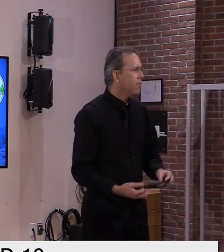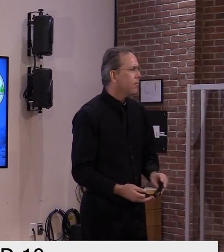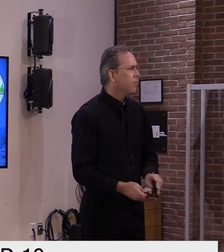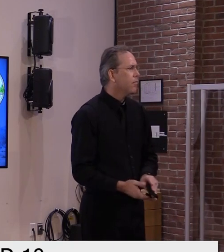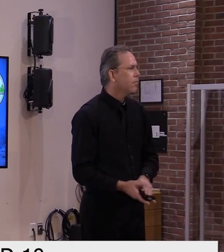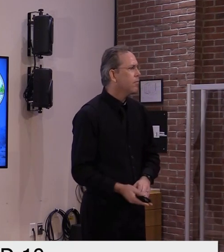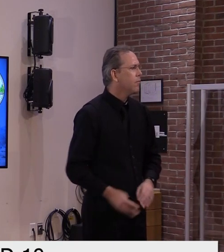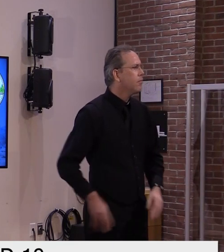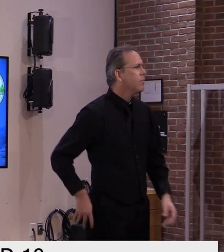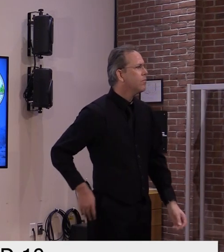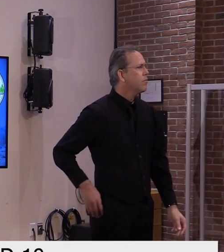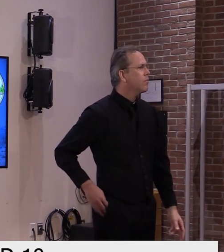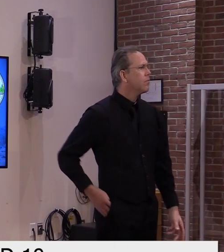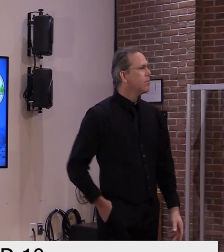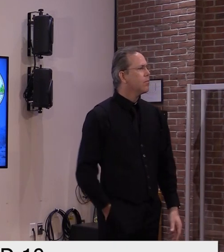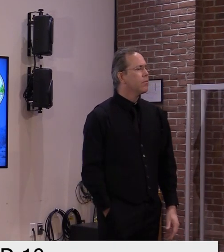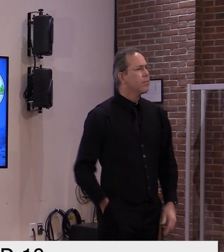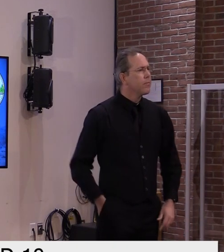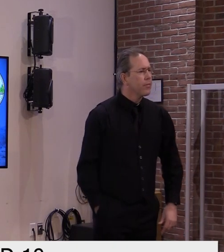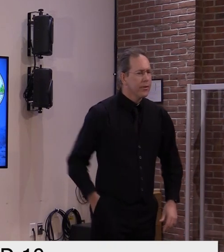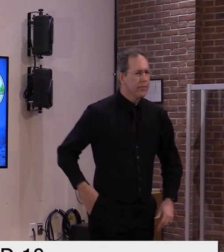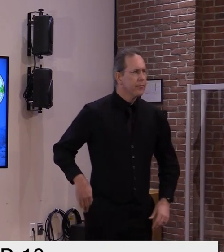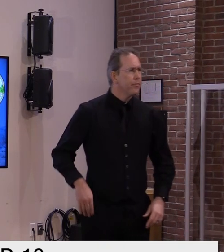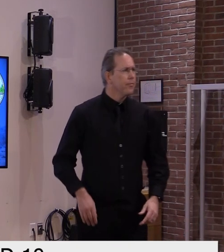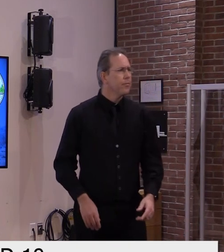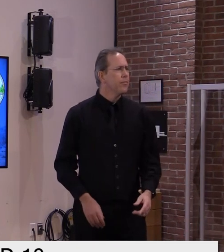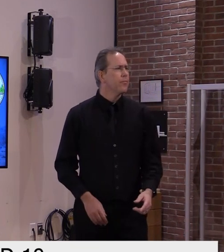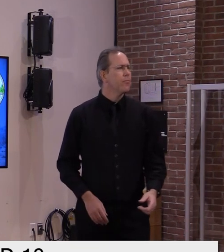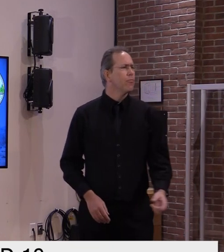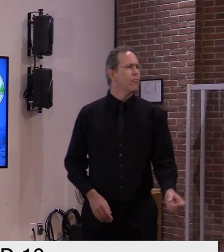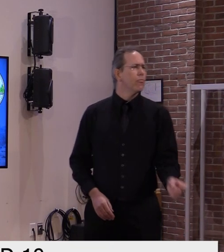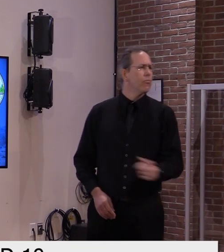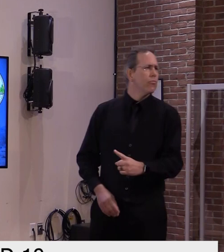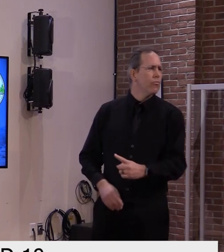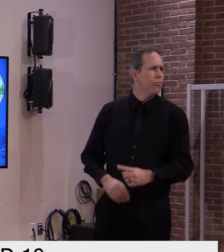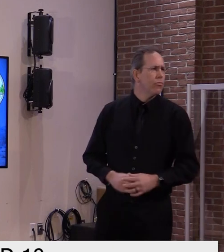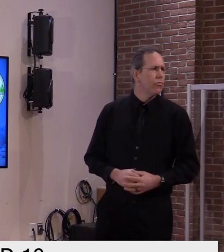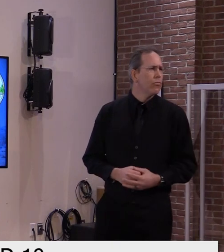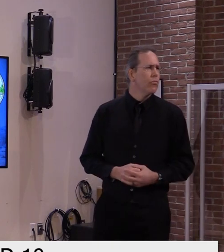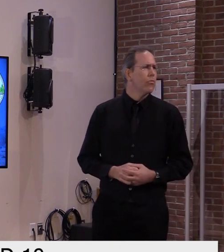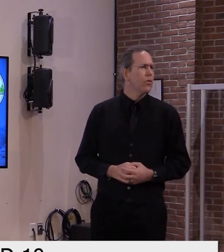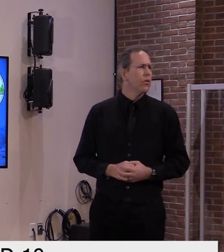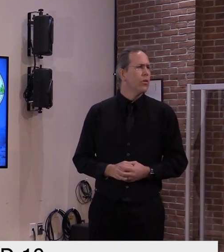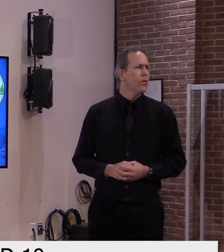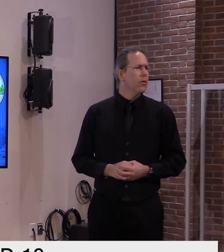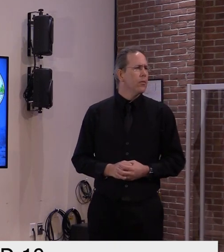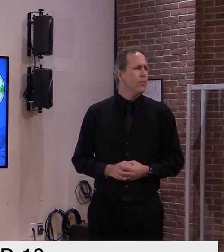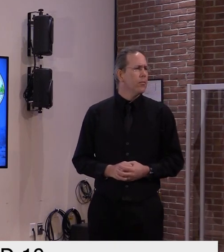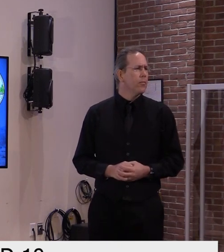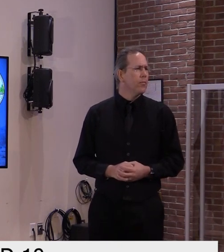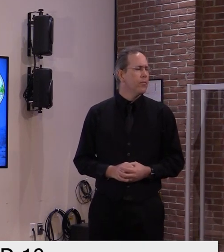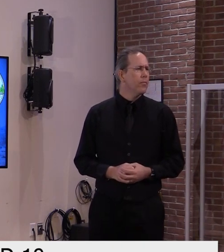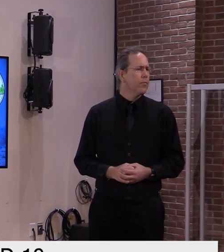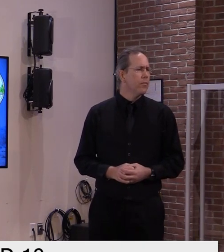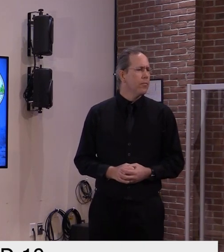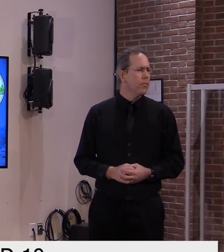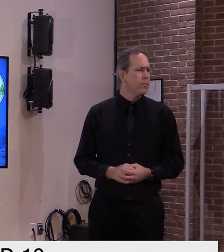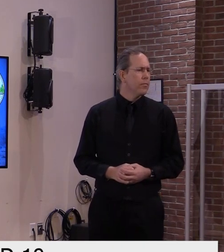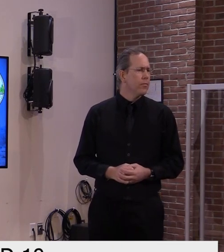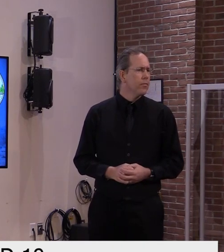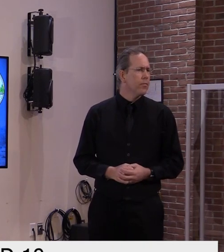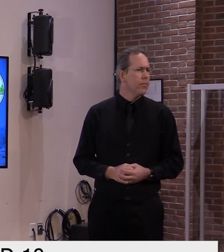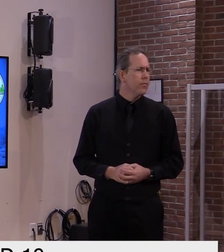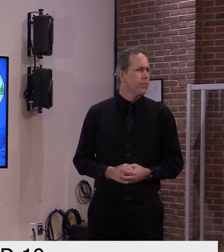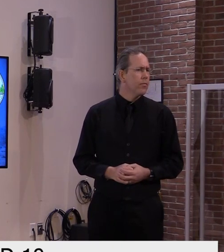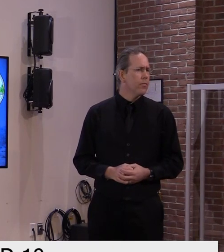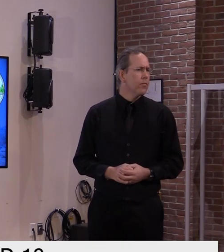Governor, I was going to ask an exciting financial question, but let me follow up on what Lisa was saying. You know, at the end of last week and at Friday's press